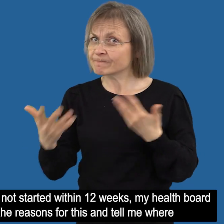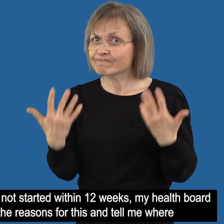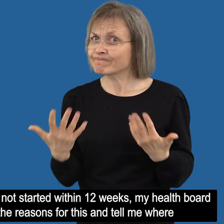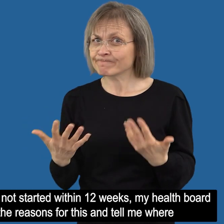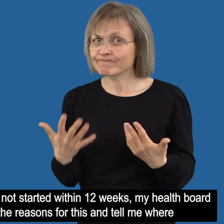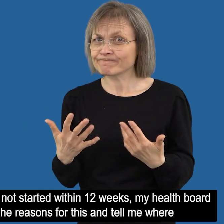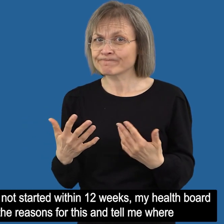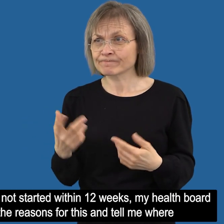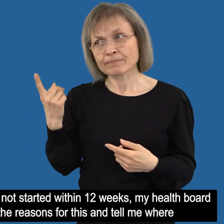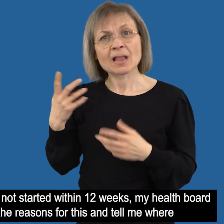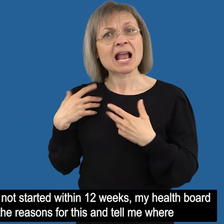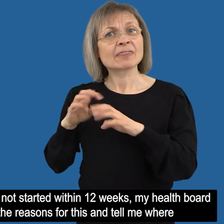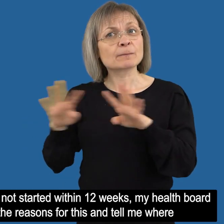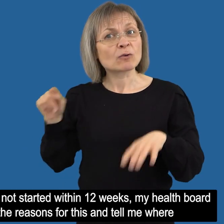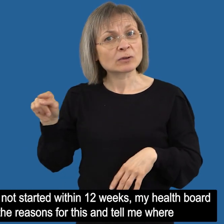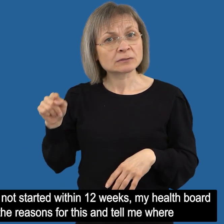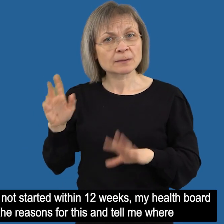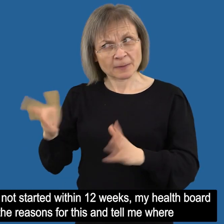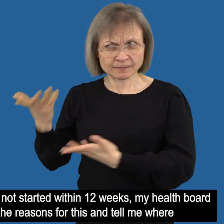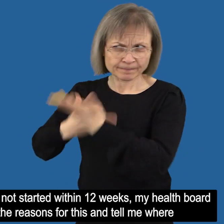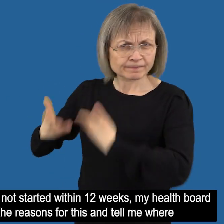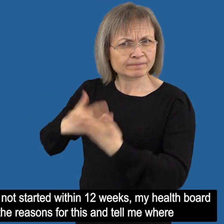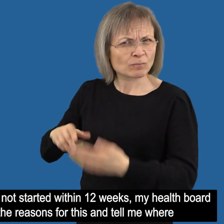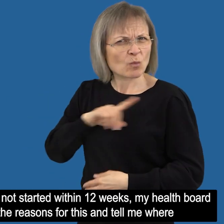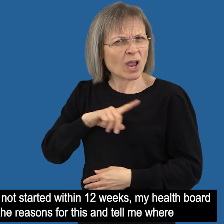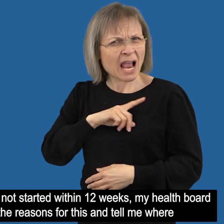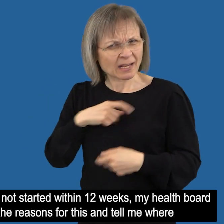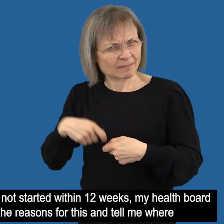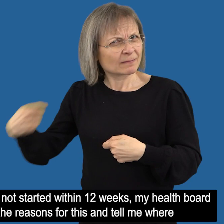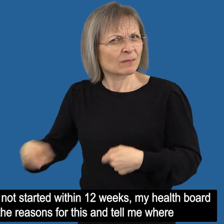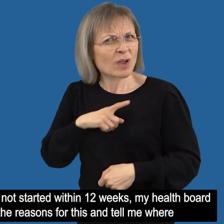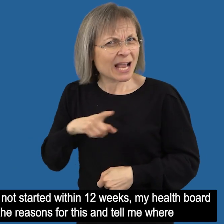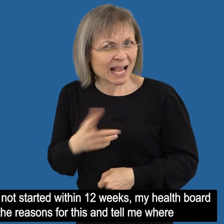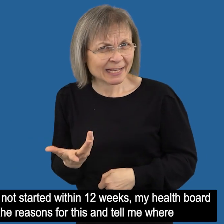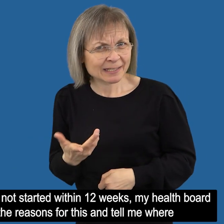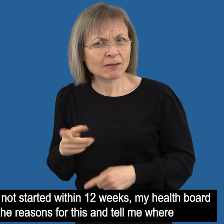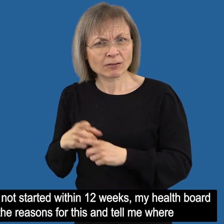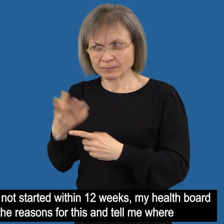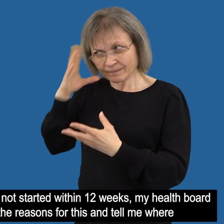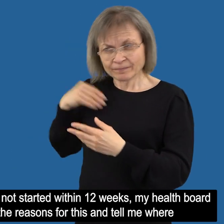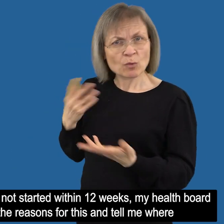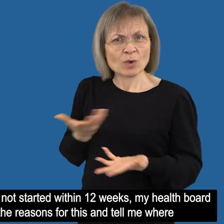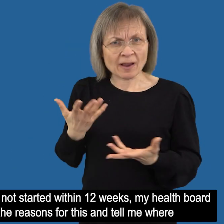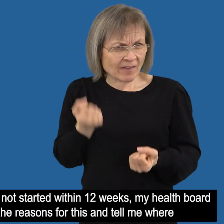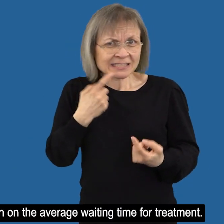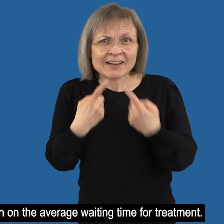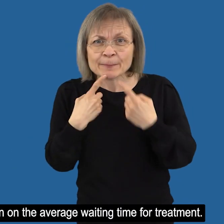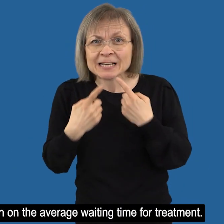If my treatment has not started within 12 weeks, my health board must explain the reasons for this and tell me where I can